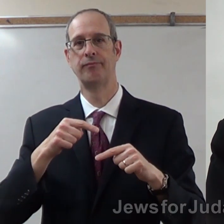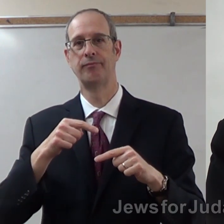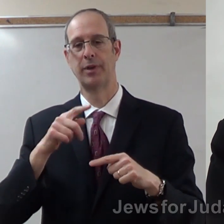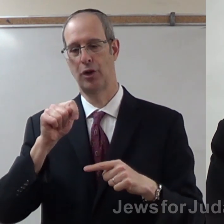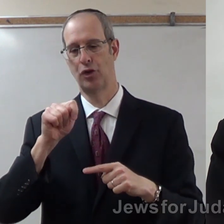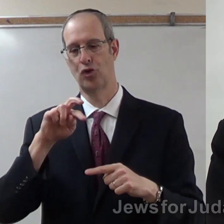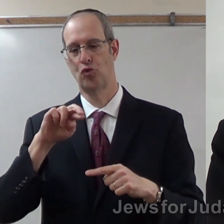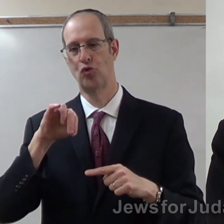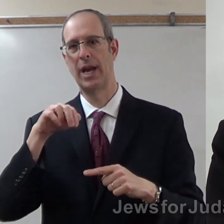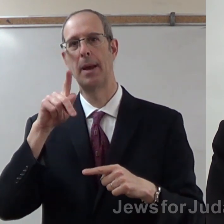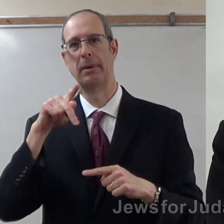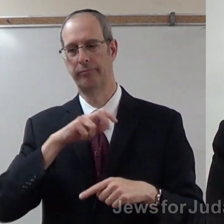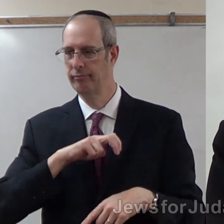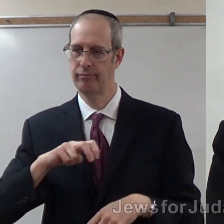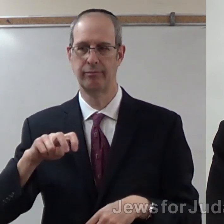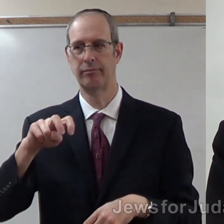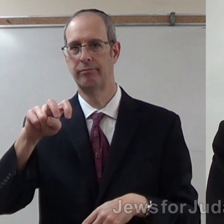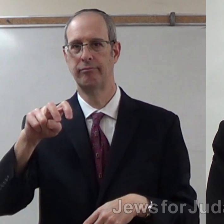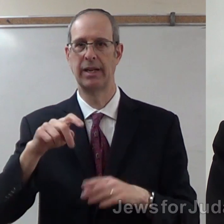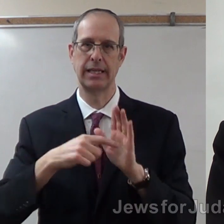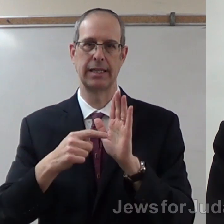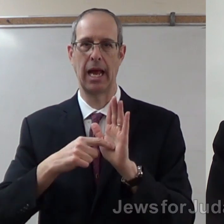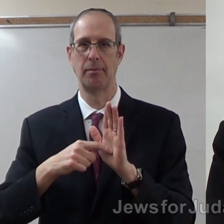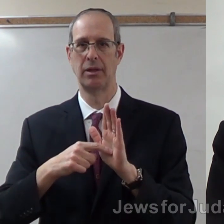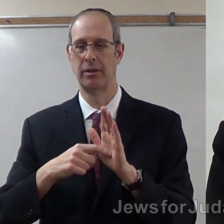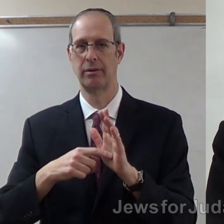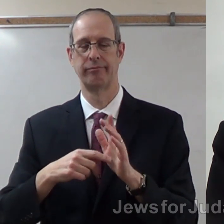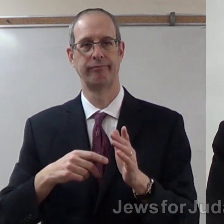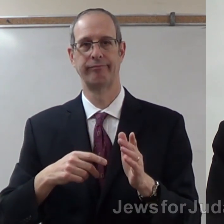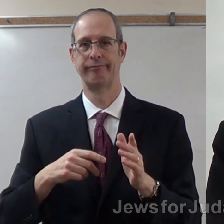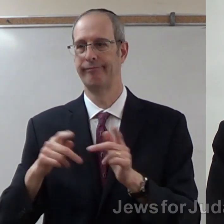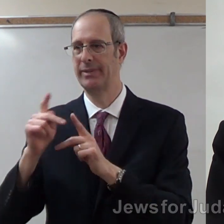example, and everyone is running late.